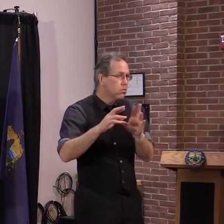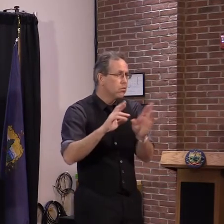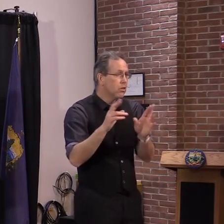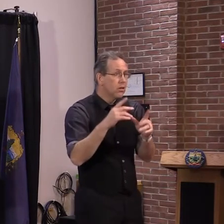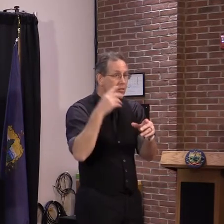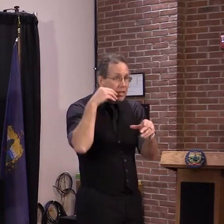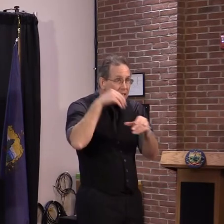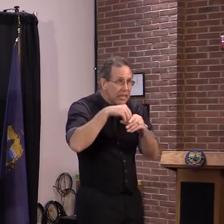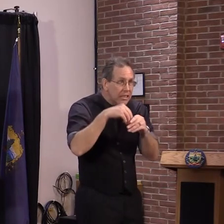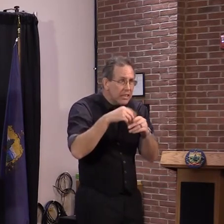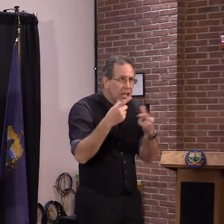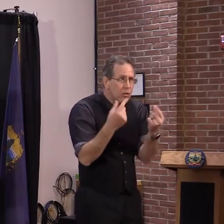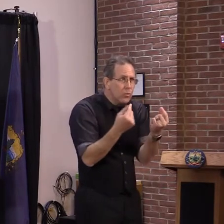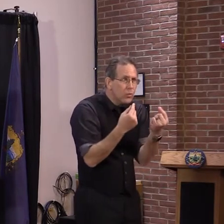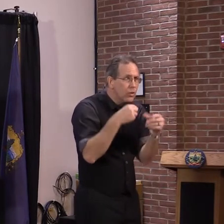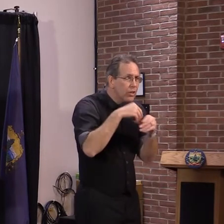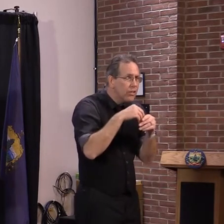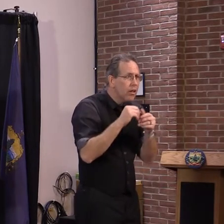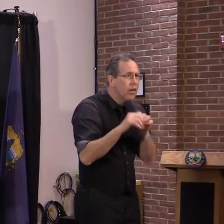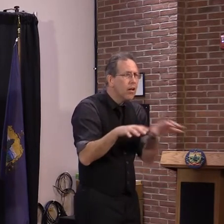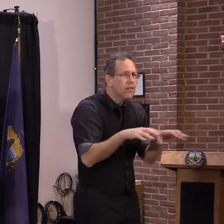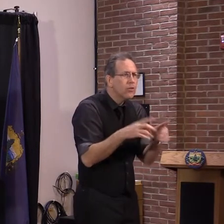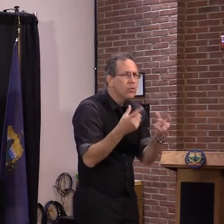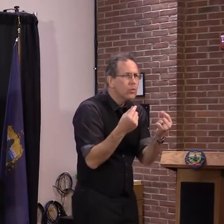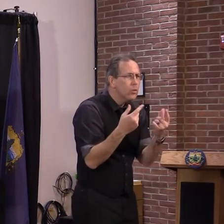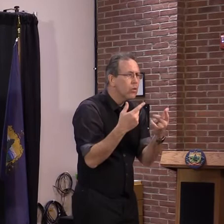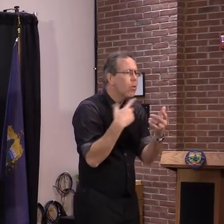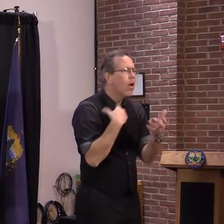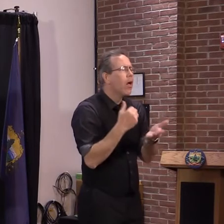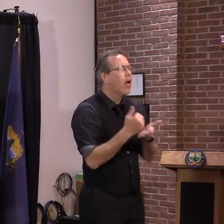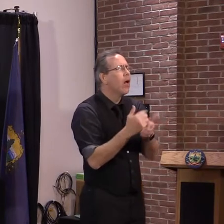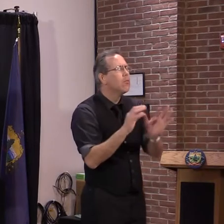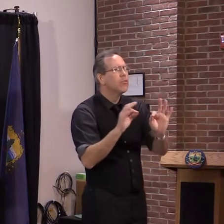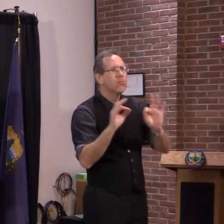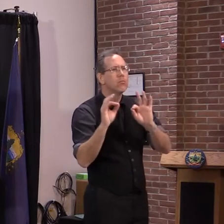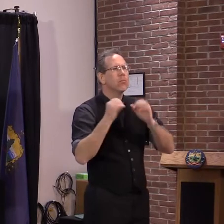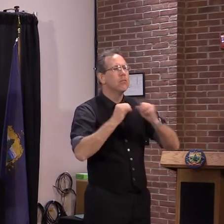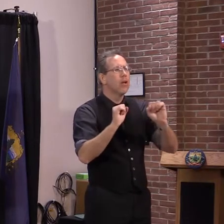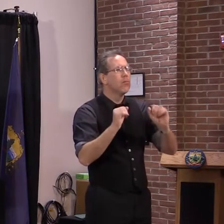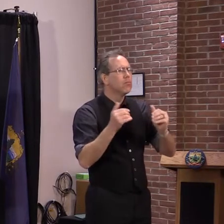to help schools with operationalizing this as smooth as possible.